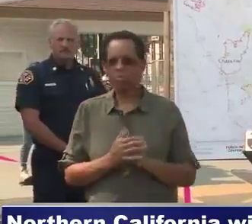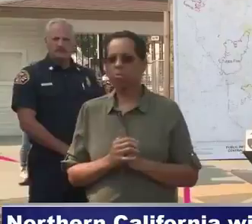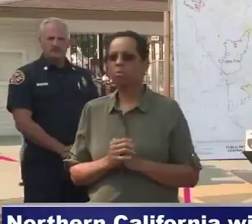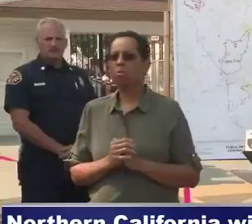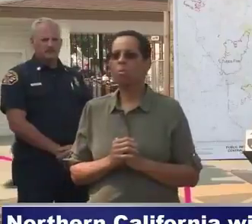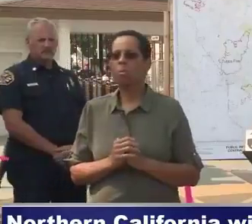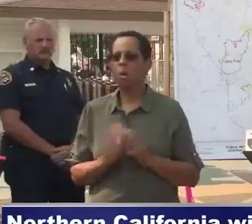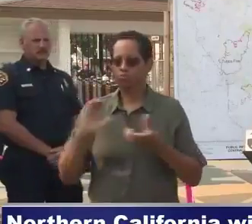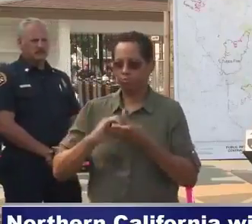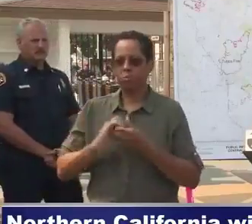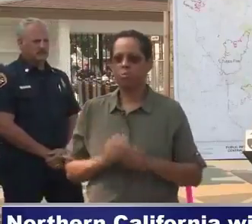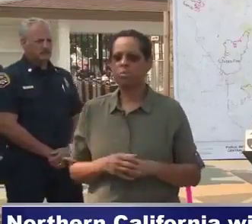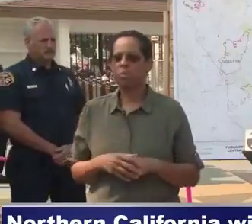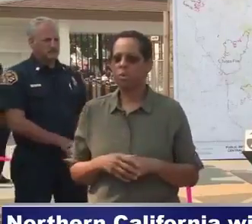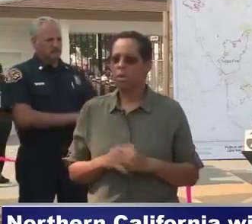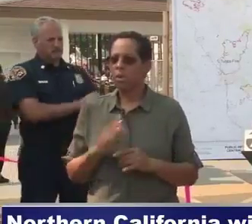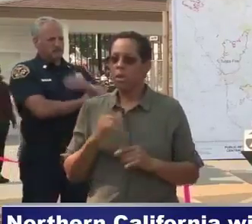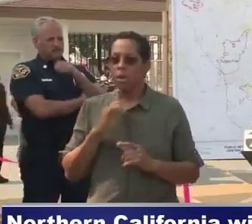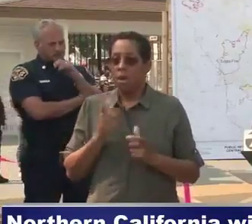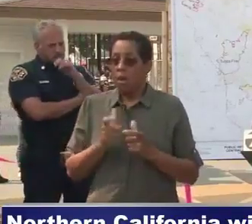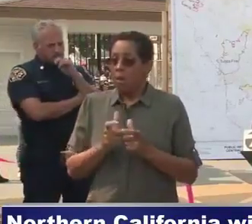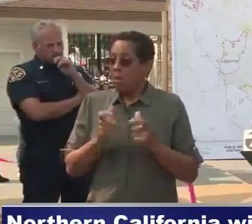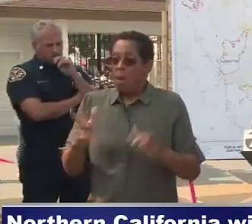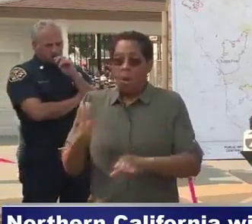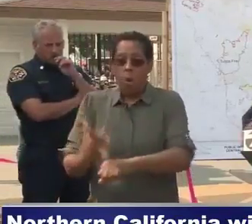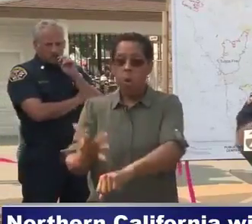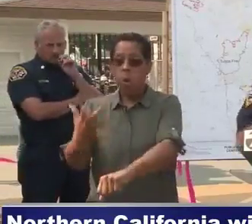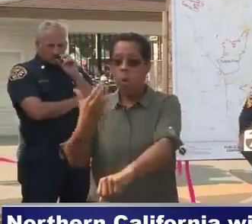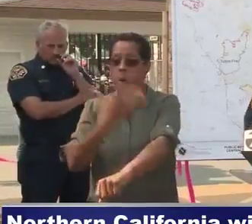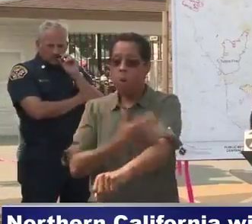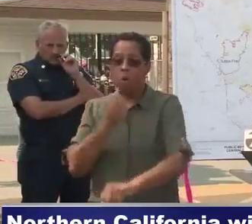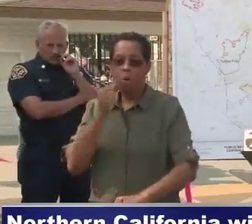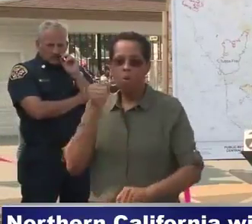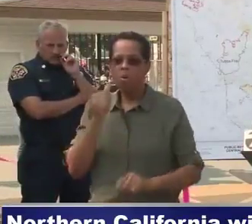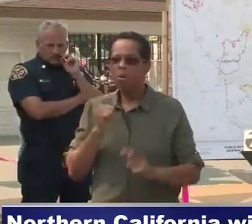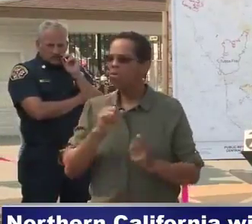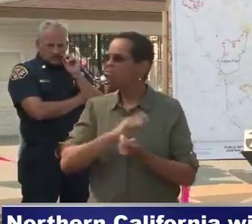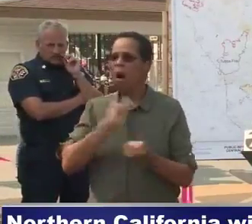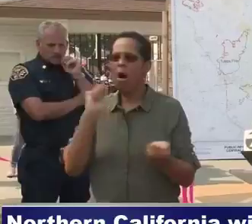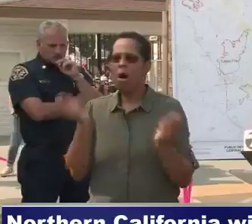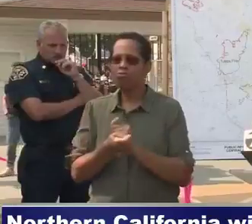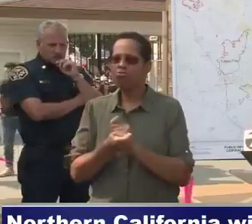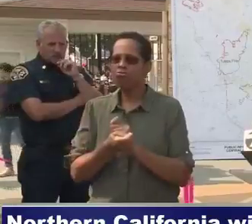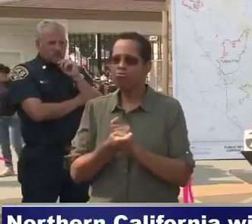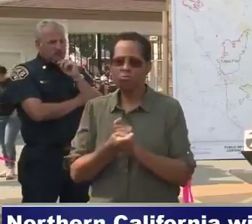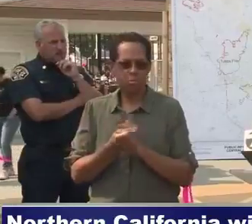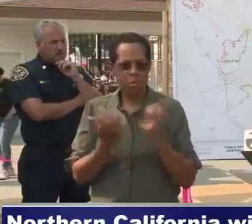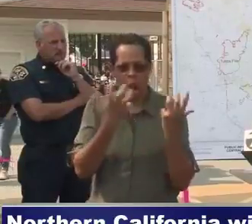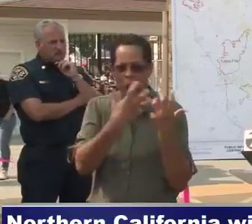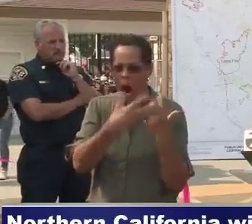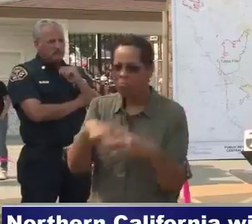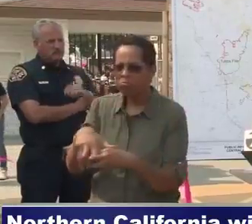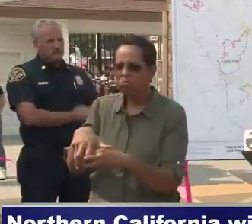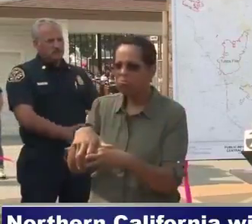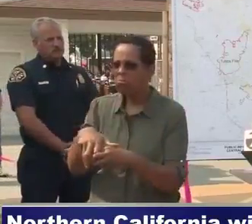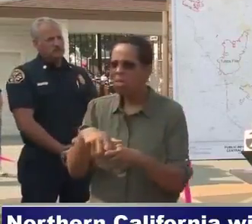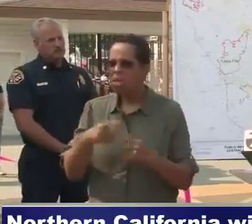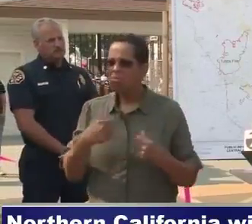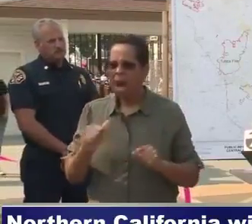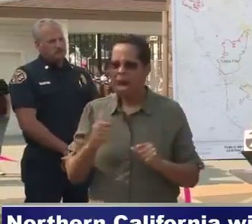A big step that we took yesterday was to reorganize this incident and to make an effort to have one